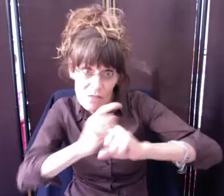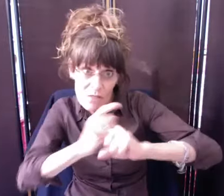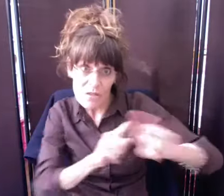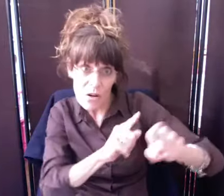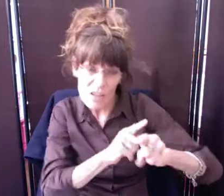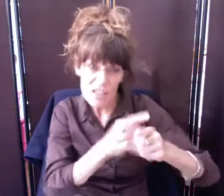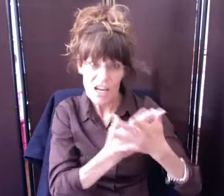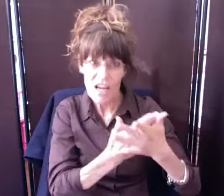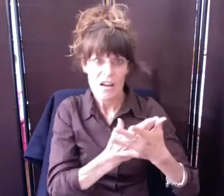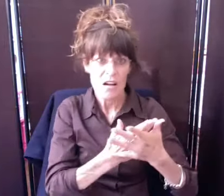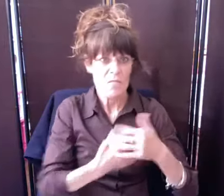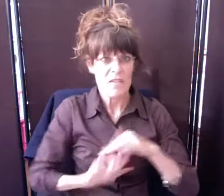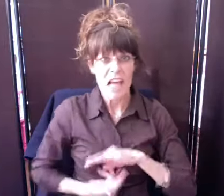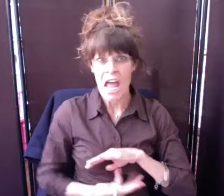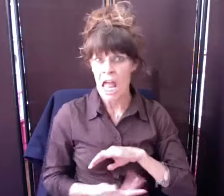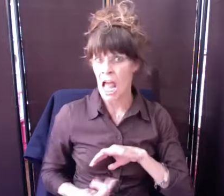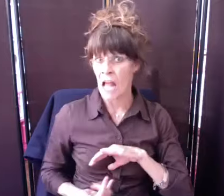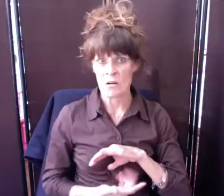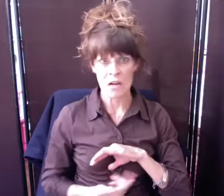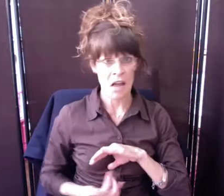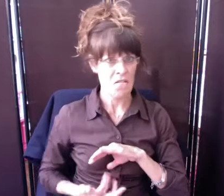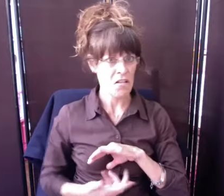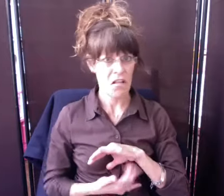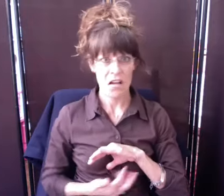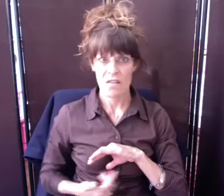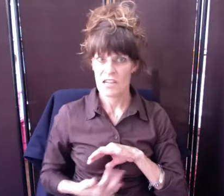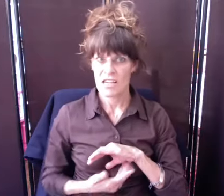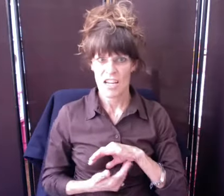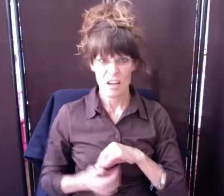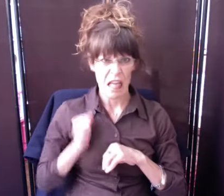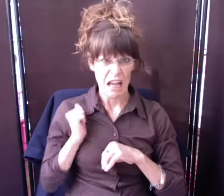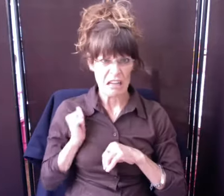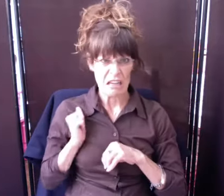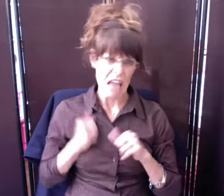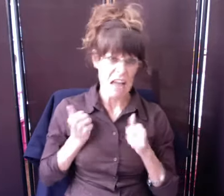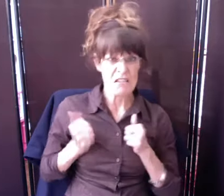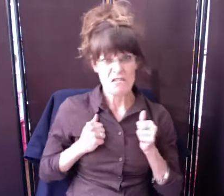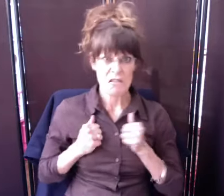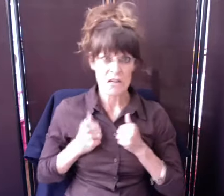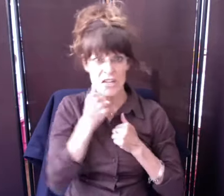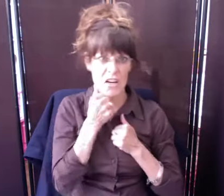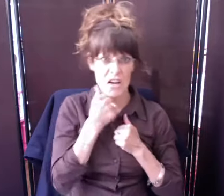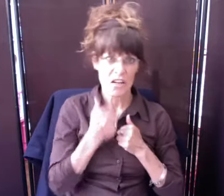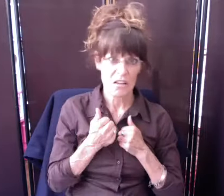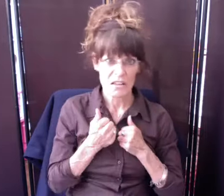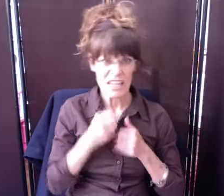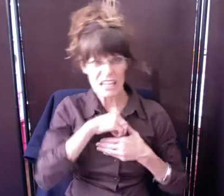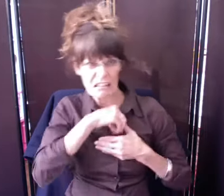never left. And that gangster girl, I mean, you could dress her up, but she's never gone. And so